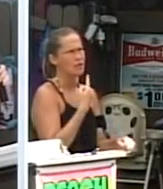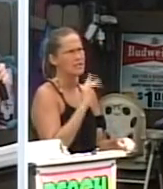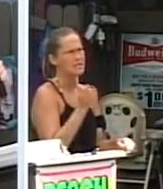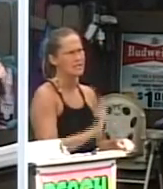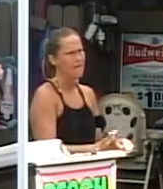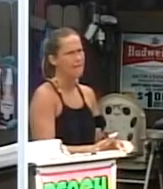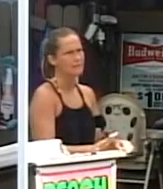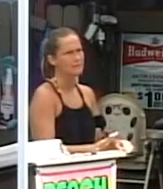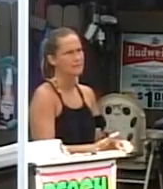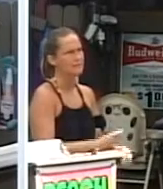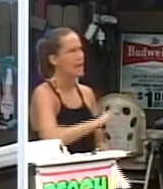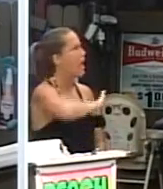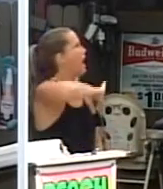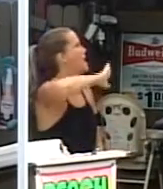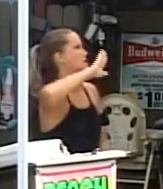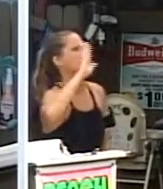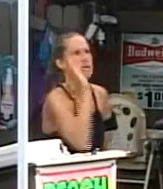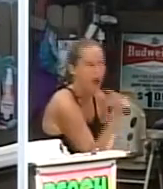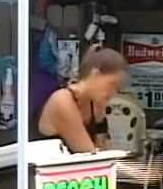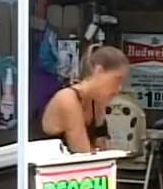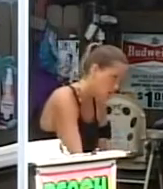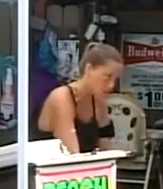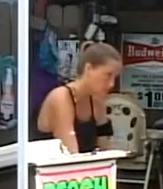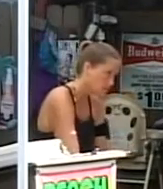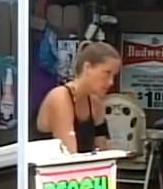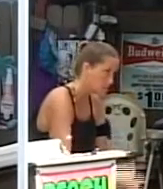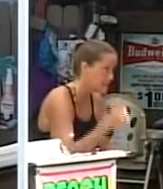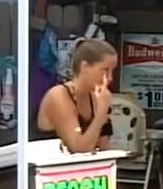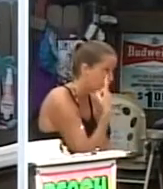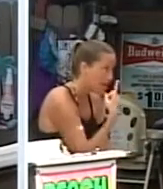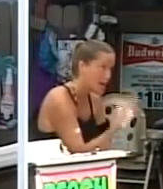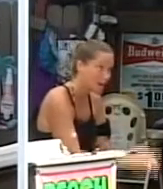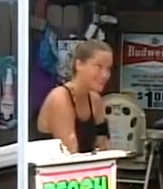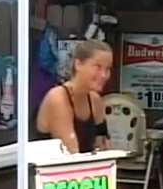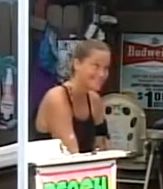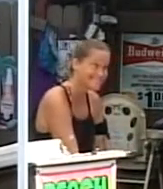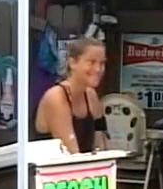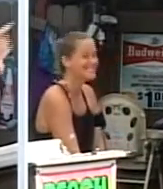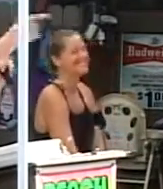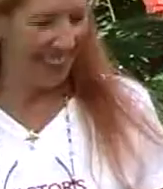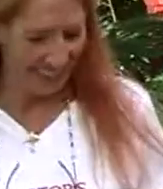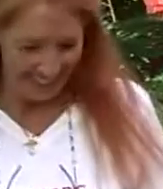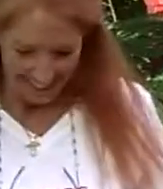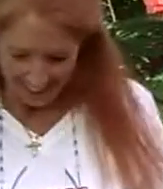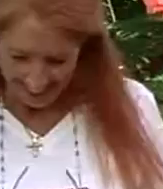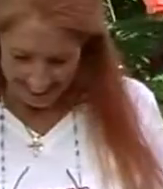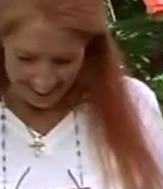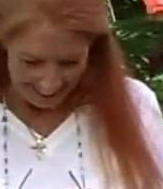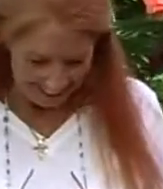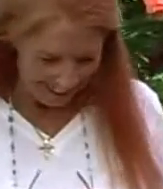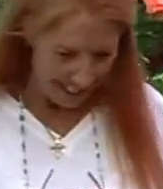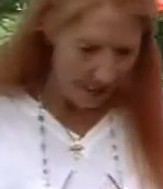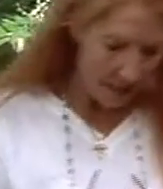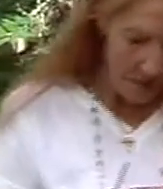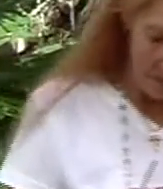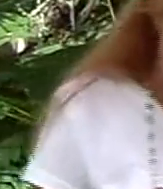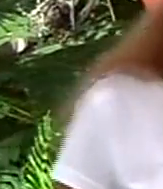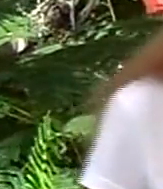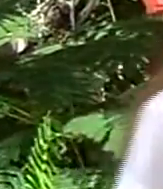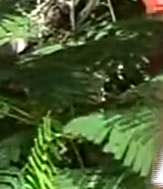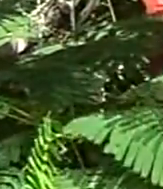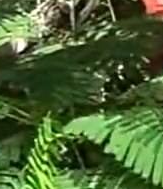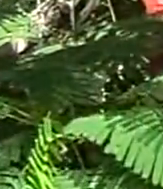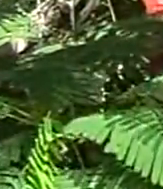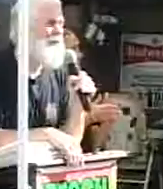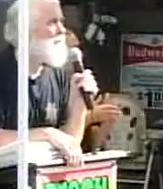Never. Get it? Good. As we close this morning, Kat and Doug are set up for communion.